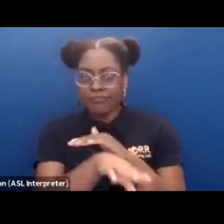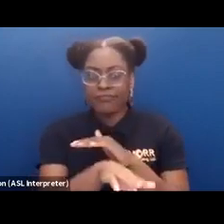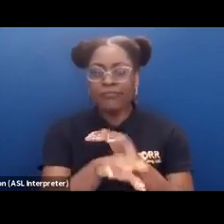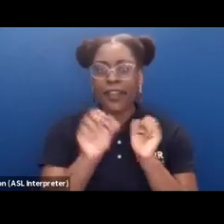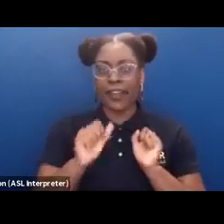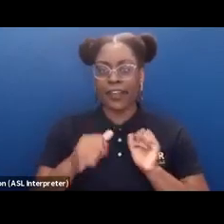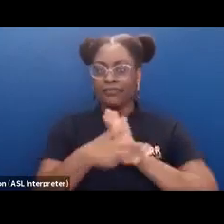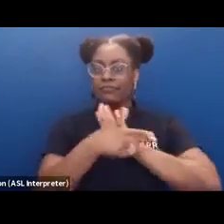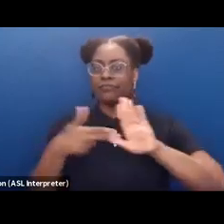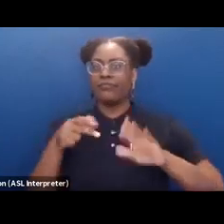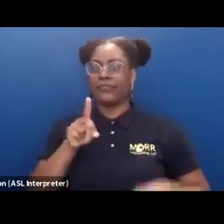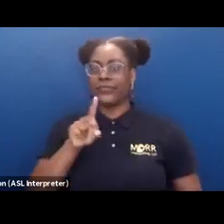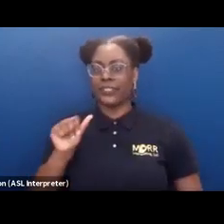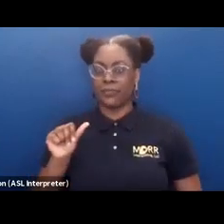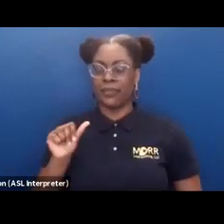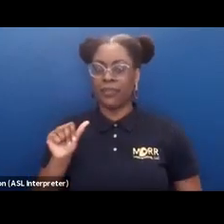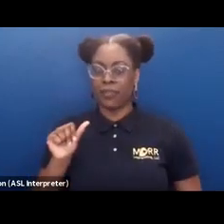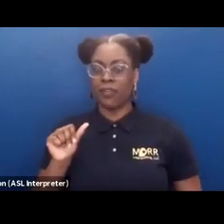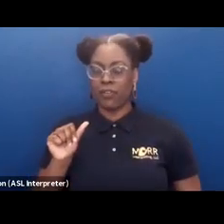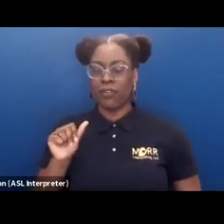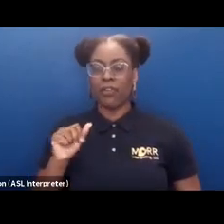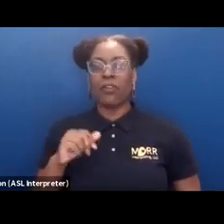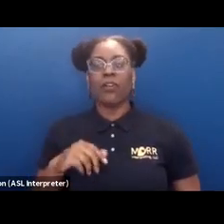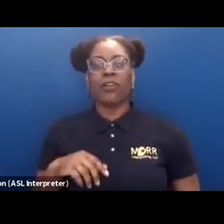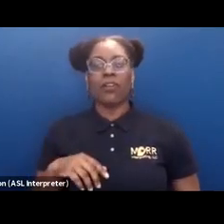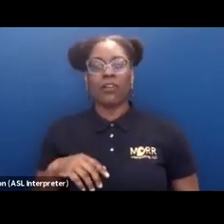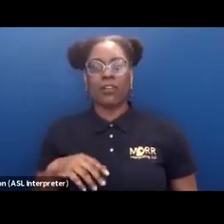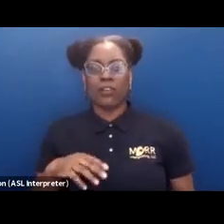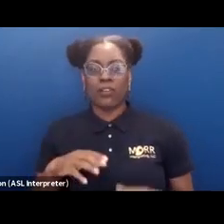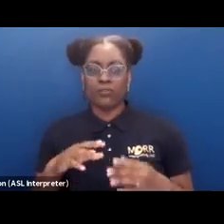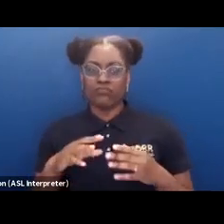racialized in a sense, and these